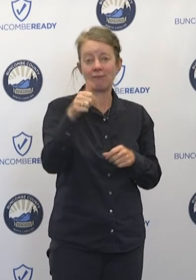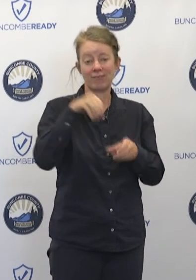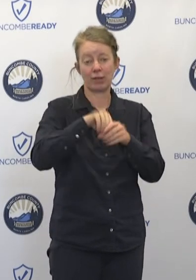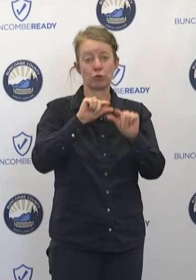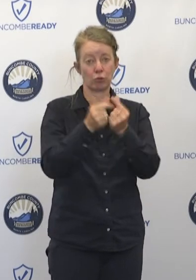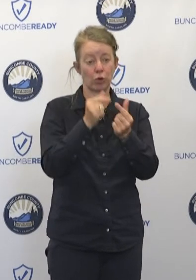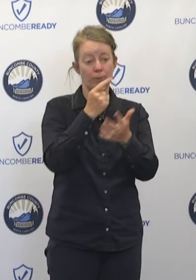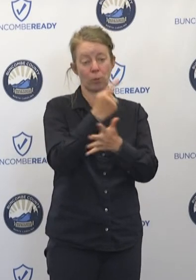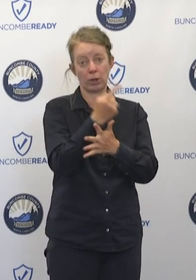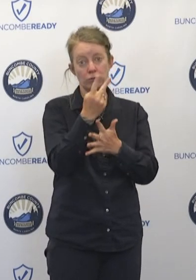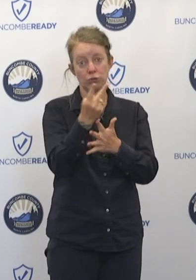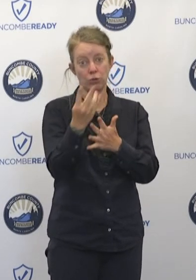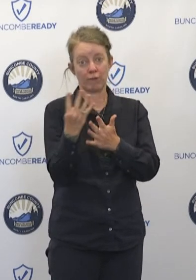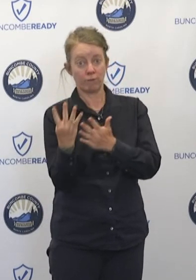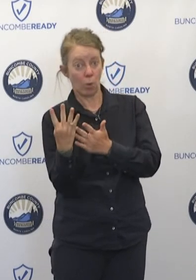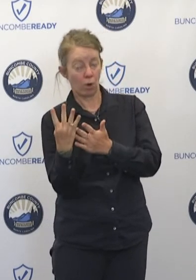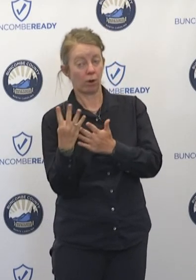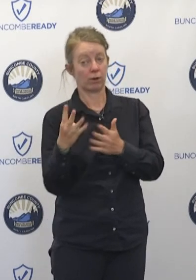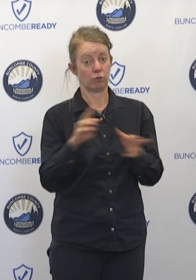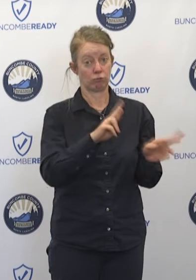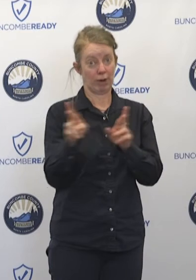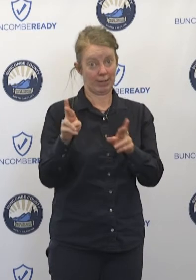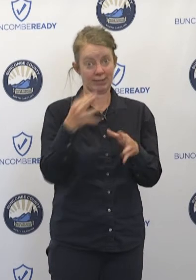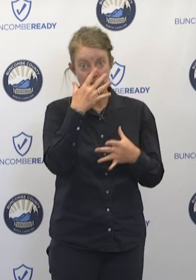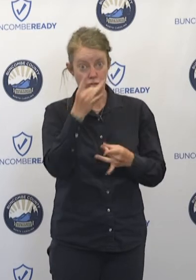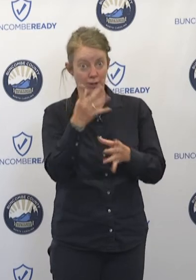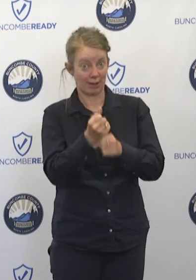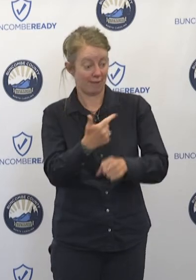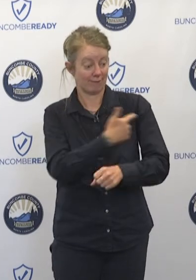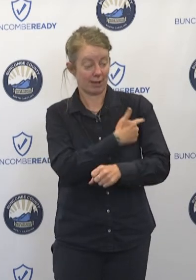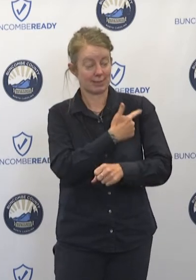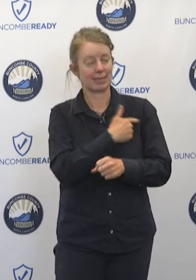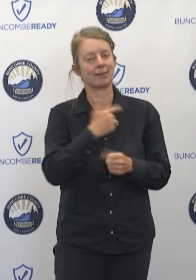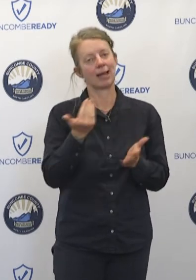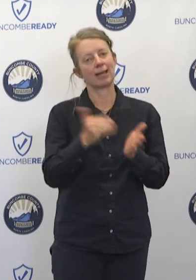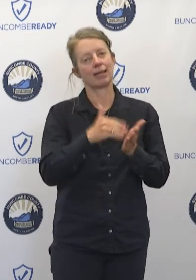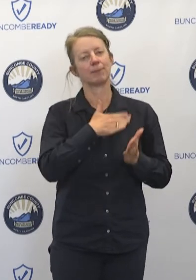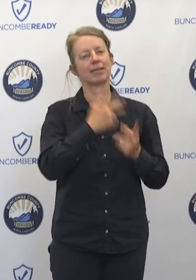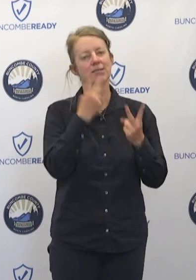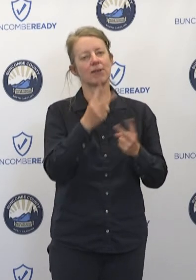groups and are interested in receiving your vaccine, again, please check out